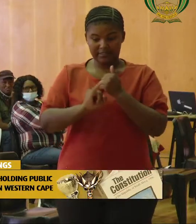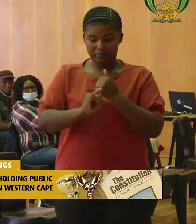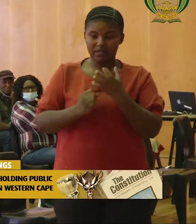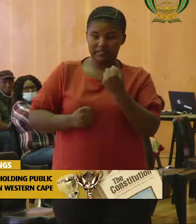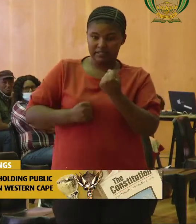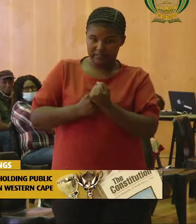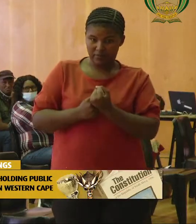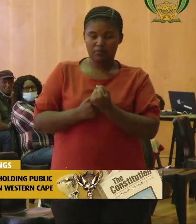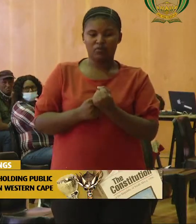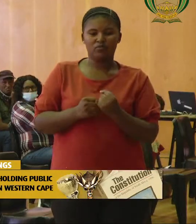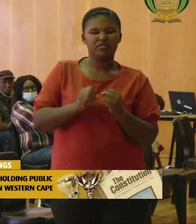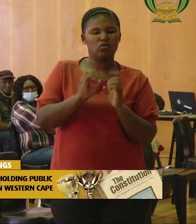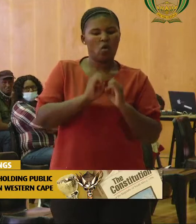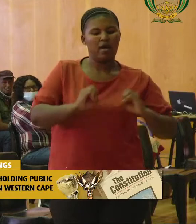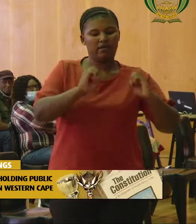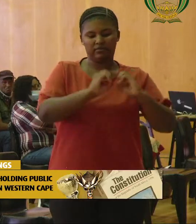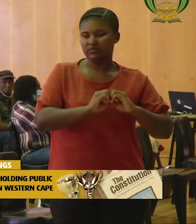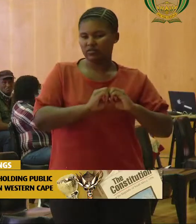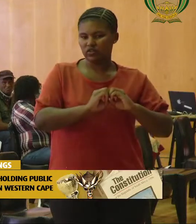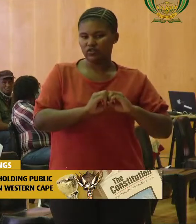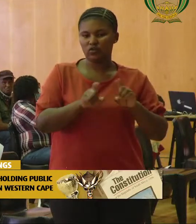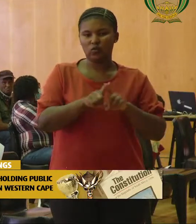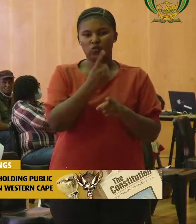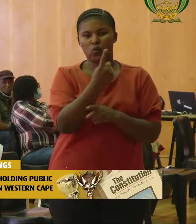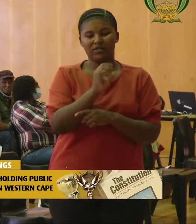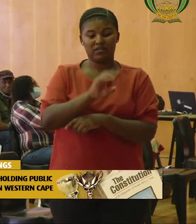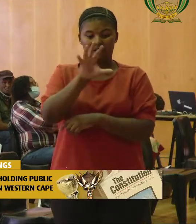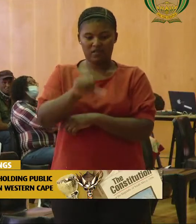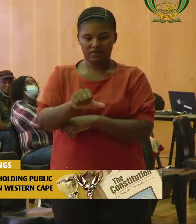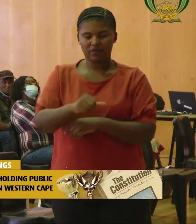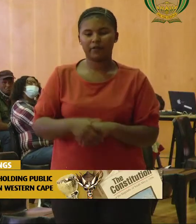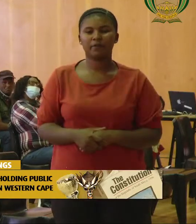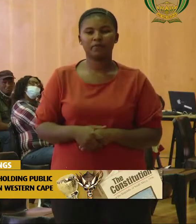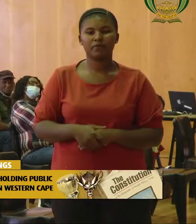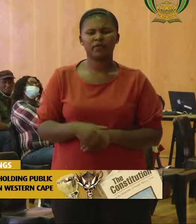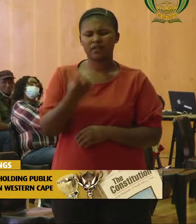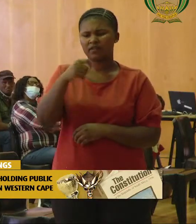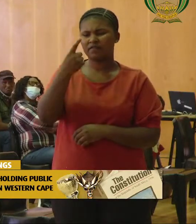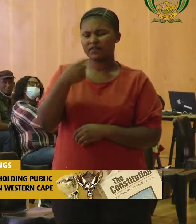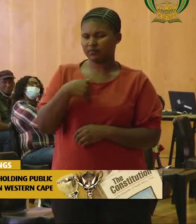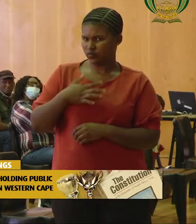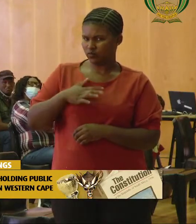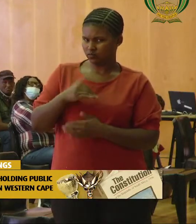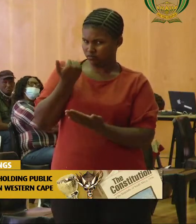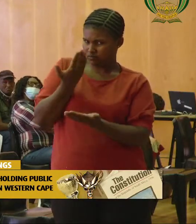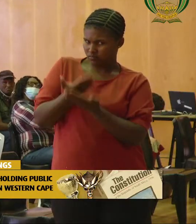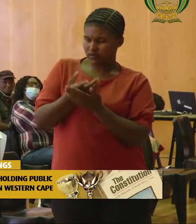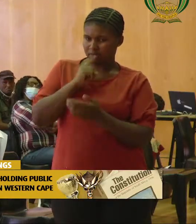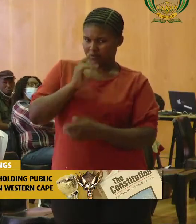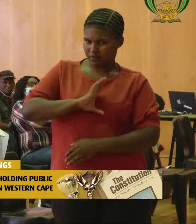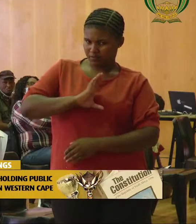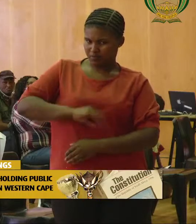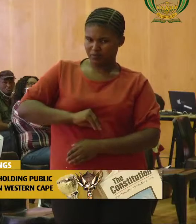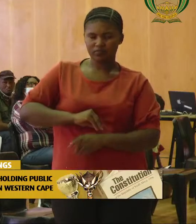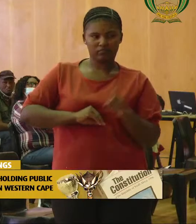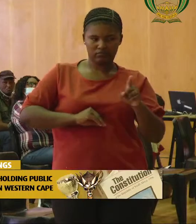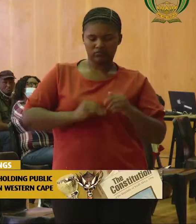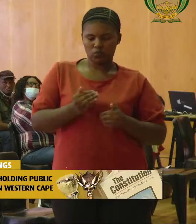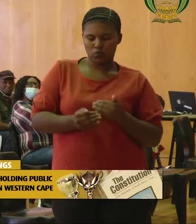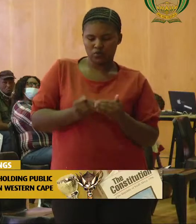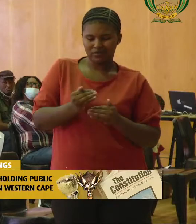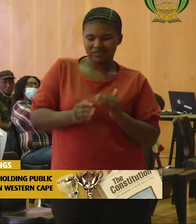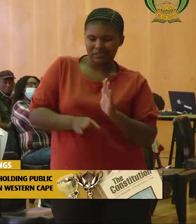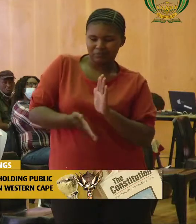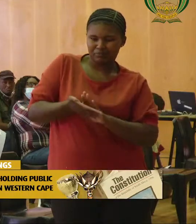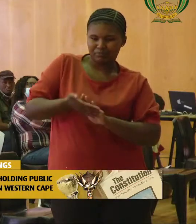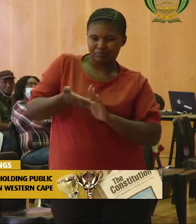Knysna Independent Movement, as well as One South Africa. Firstly, Chair, I must submit my utter disappointment at the poor progress of